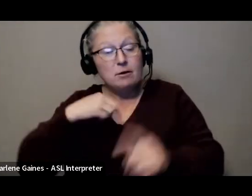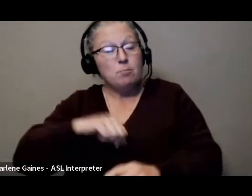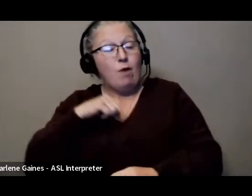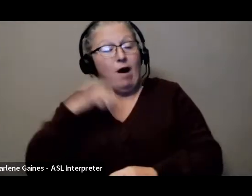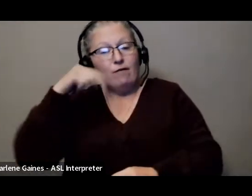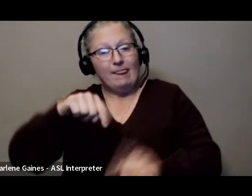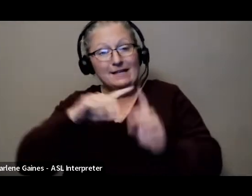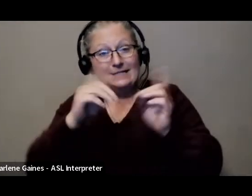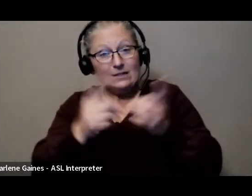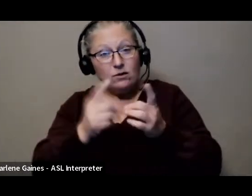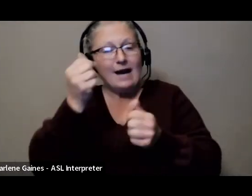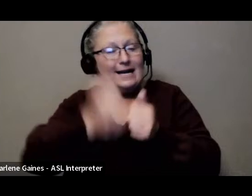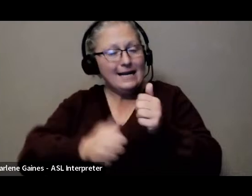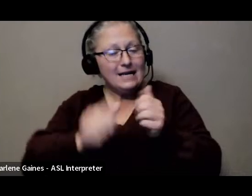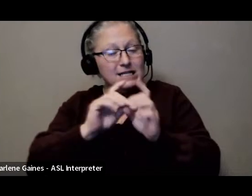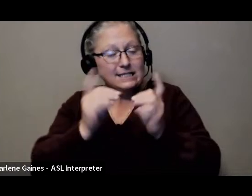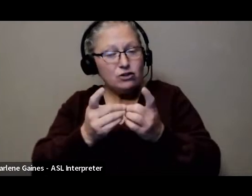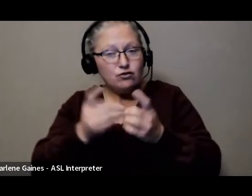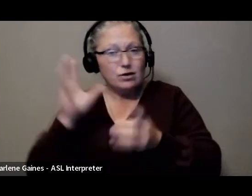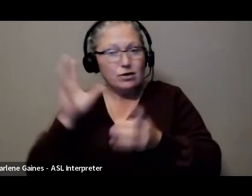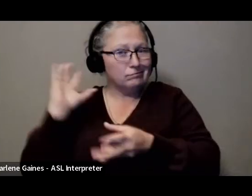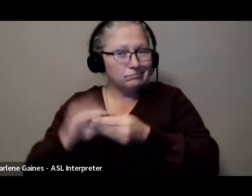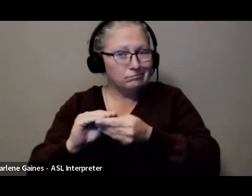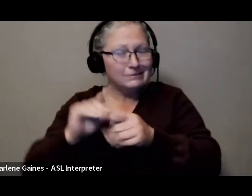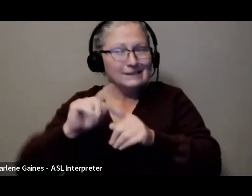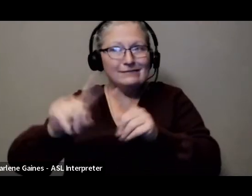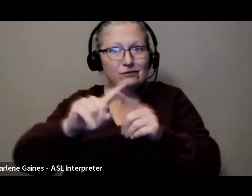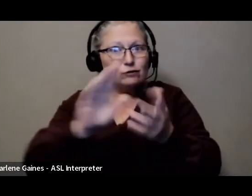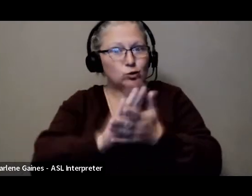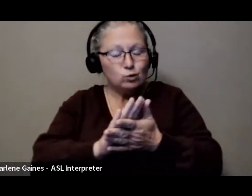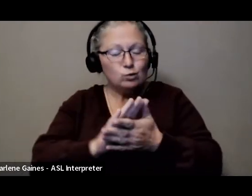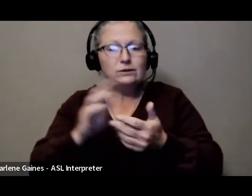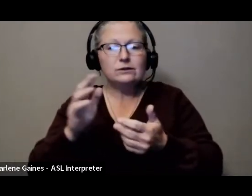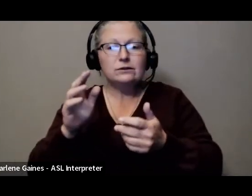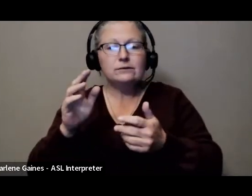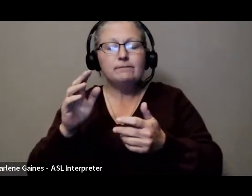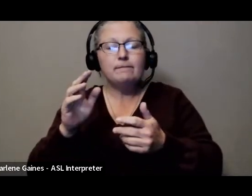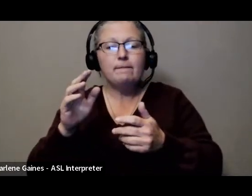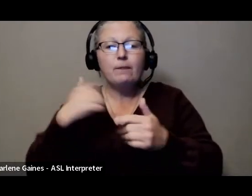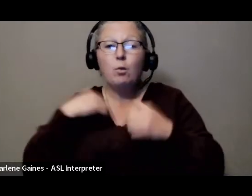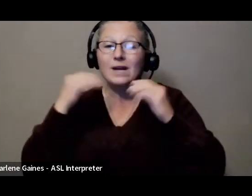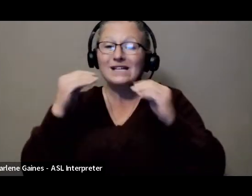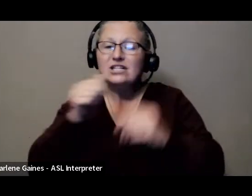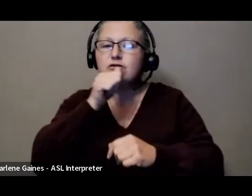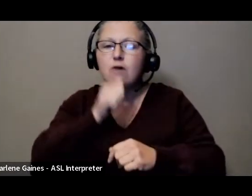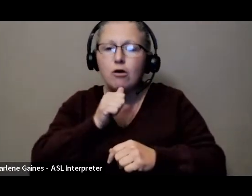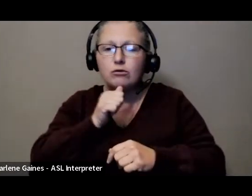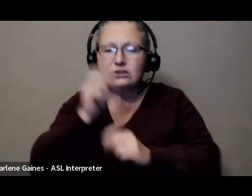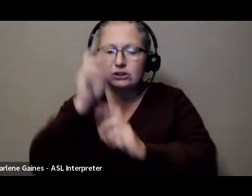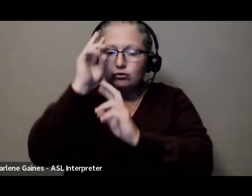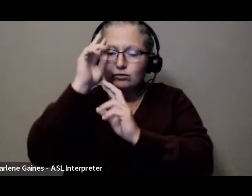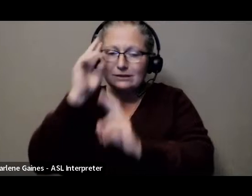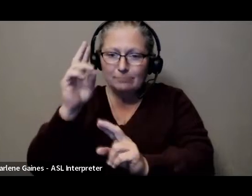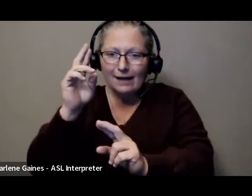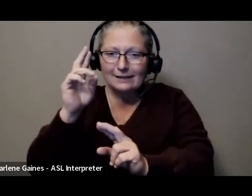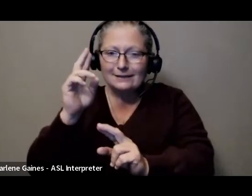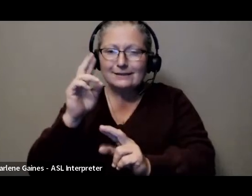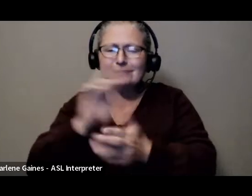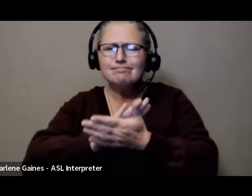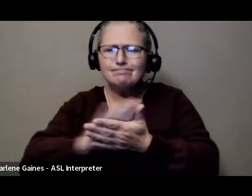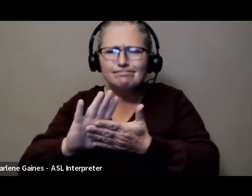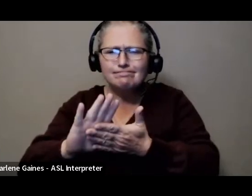this district and every other district that I've worked in and schools that I work at, is that we try to teach tolerance and respect,